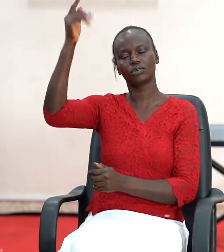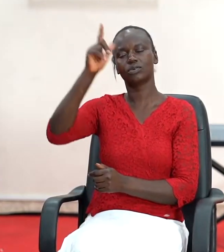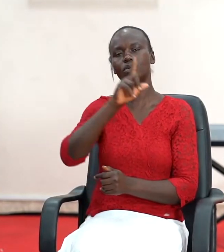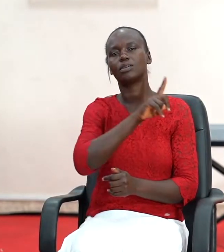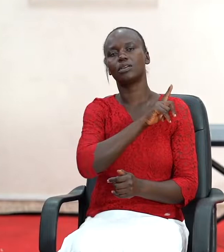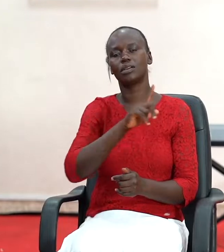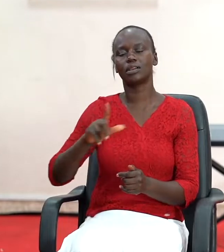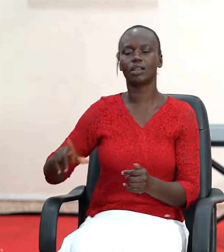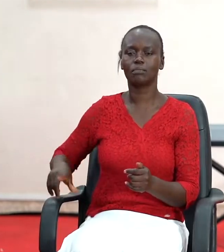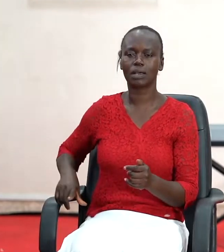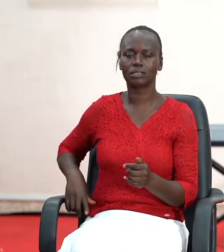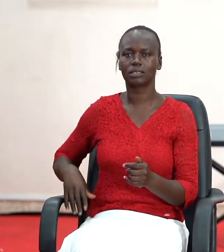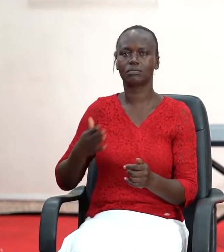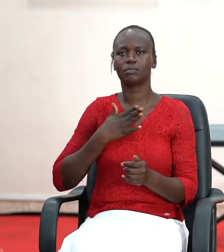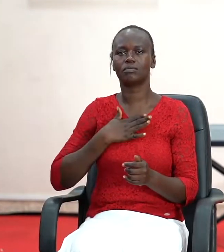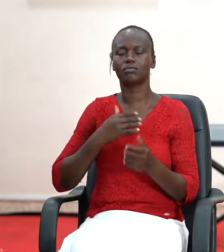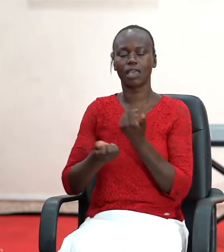for you, my